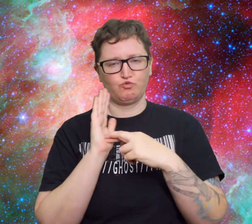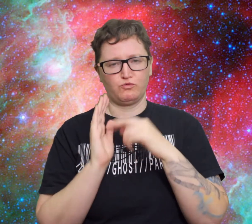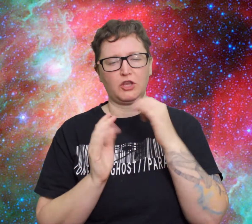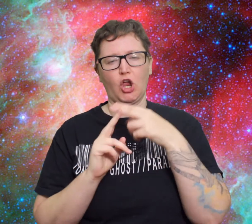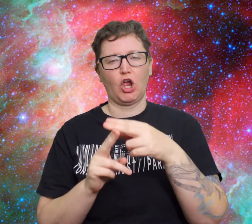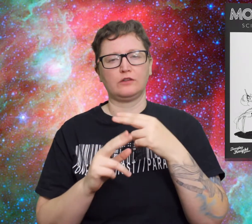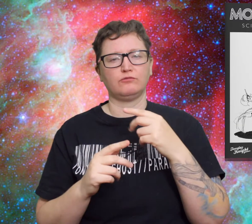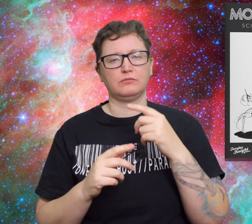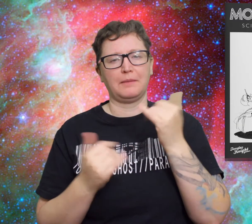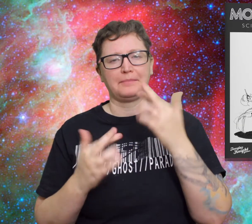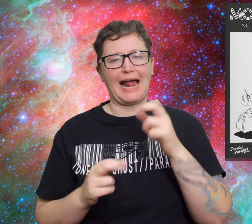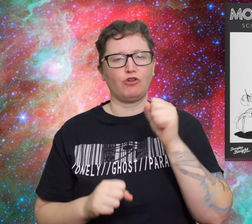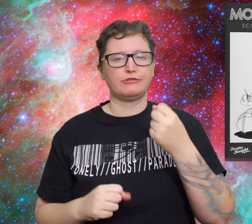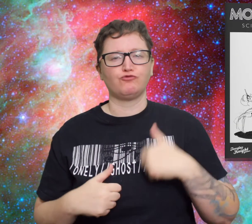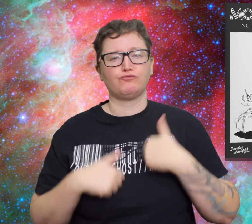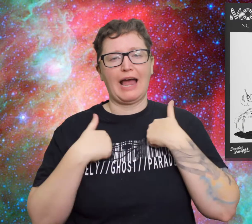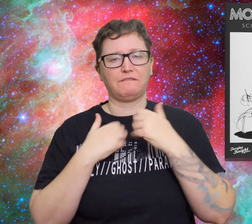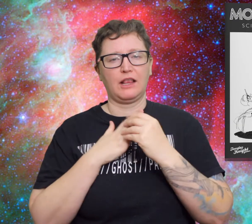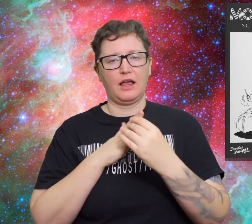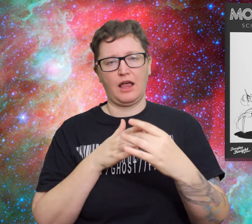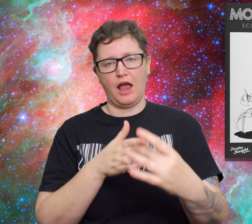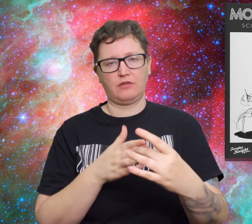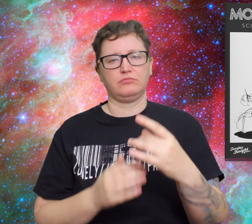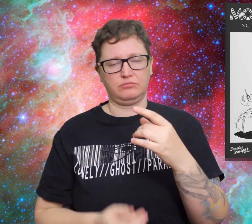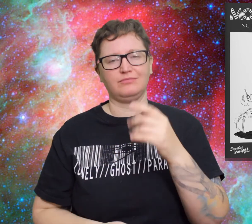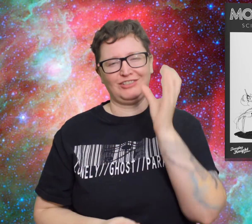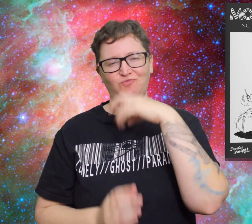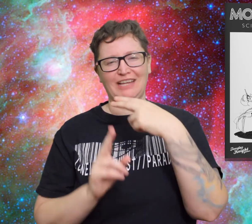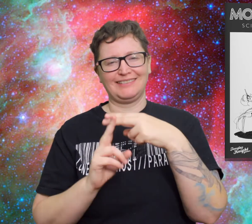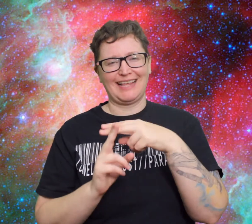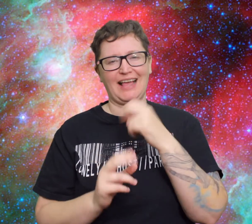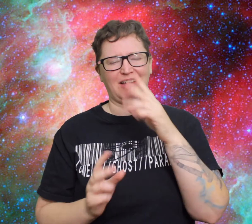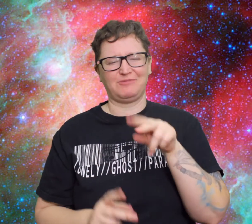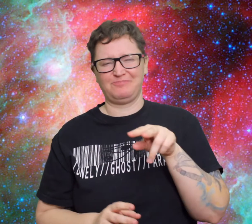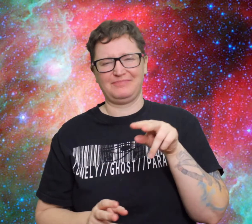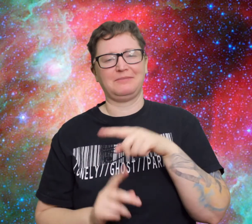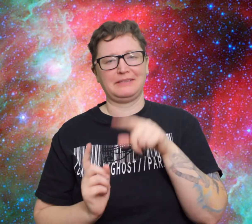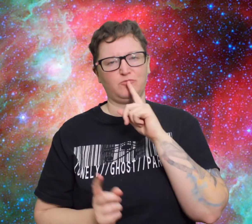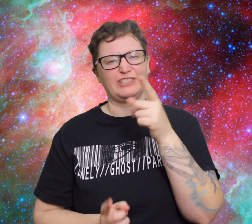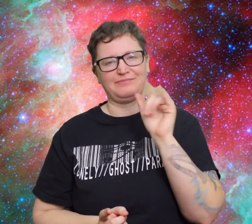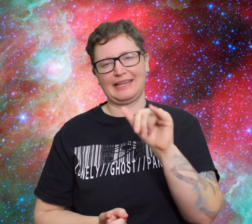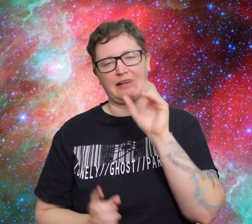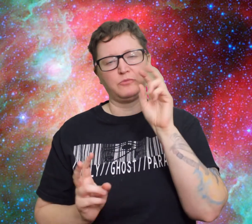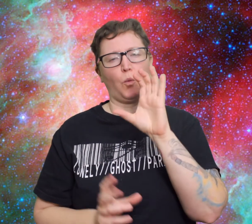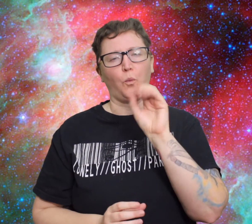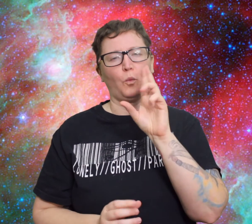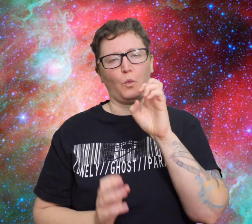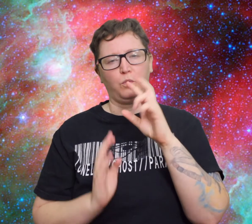included with like the basic rules, they have the player's survival guide. Kind of a strange name, but